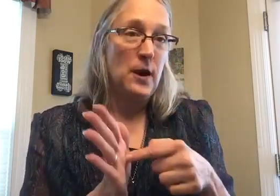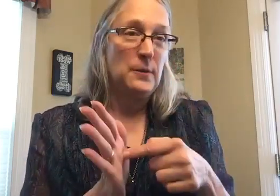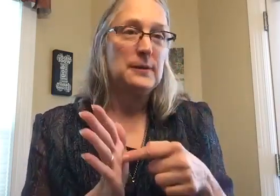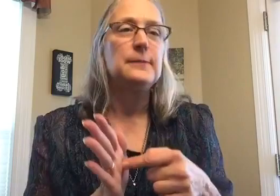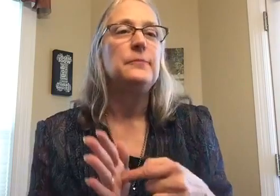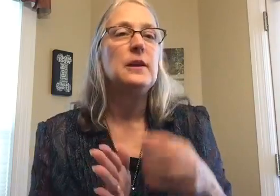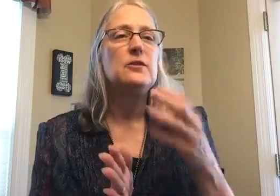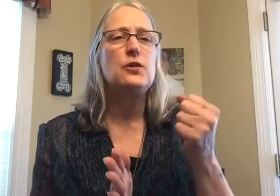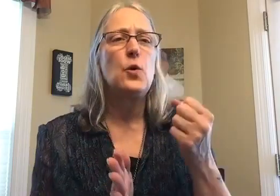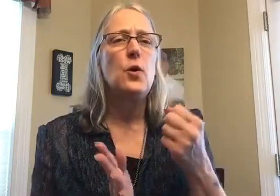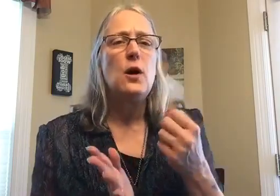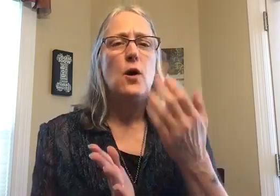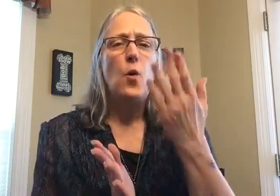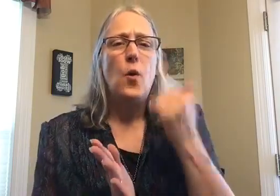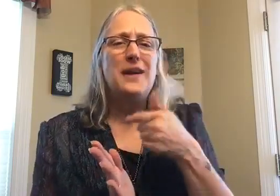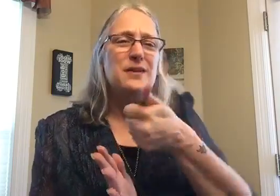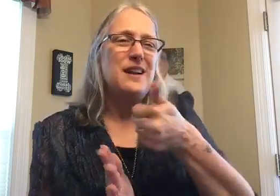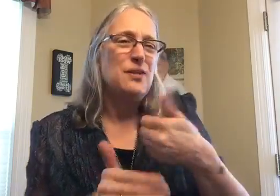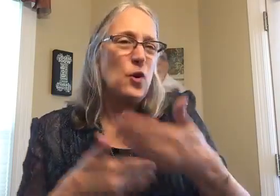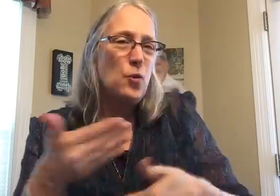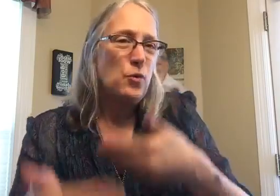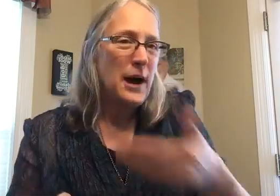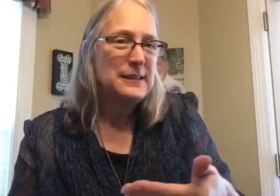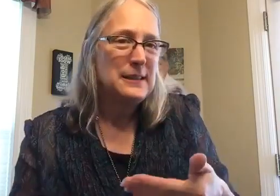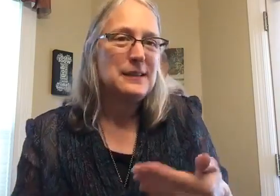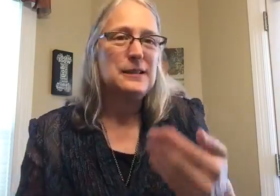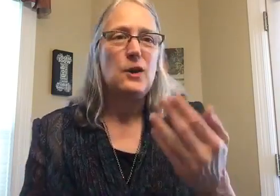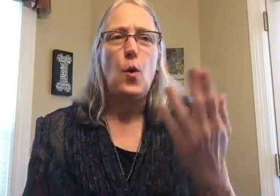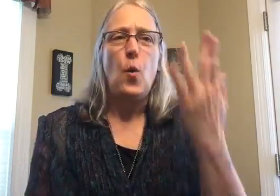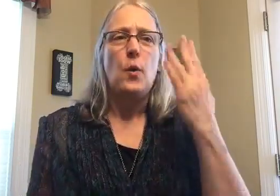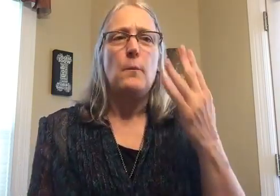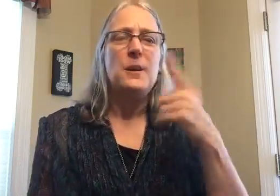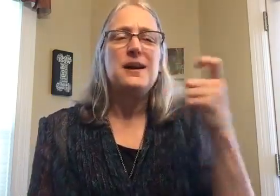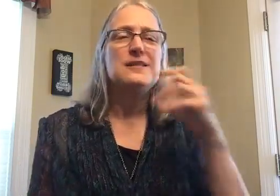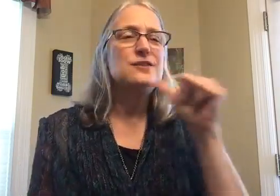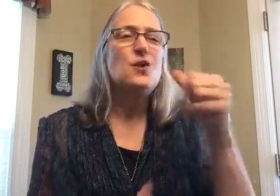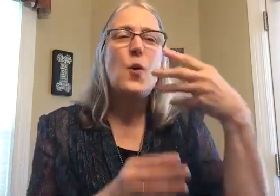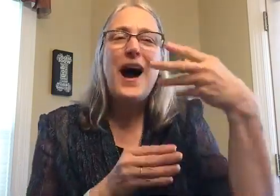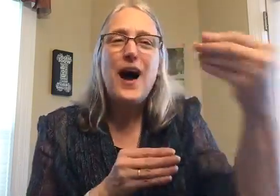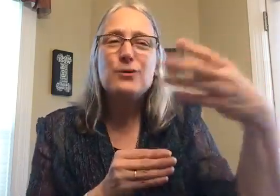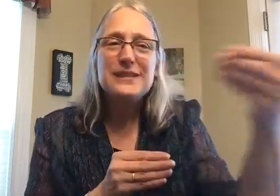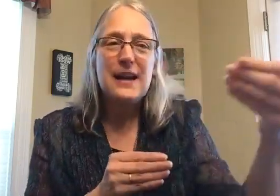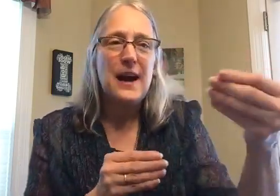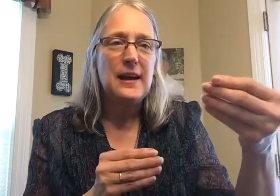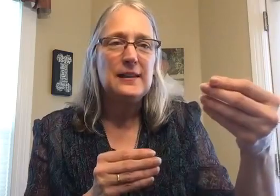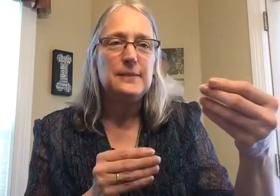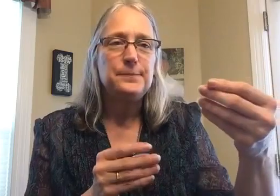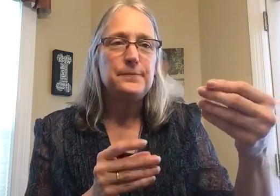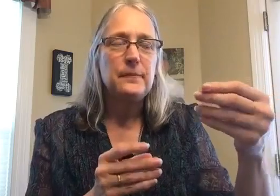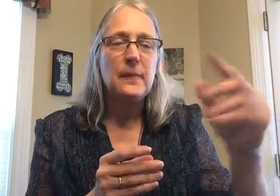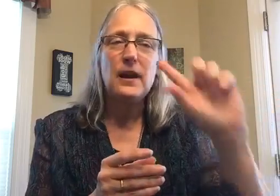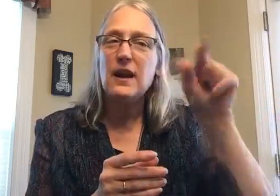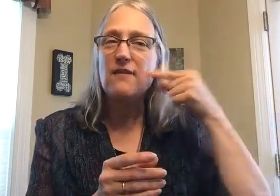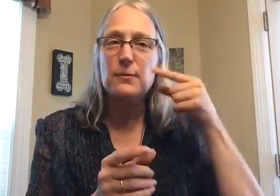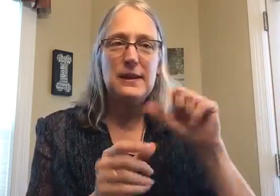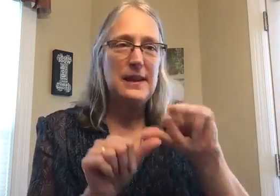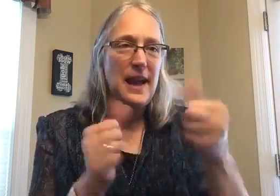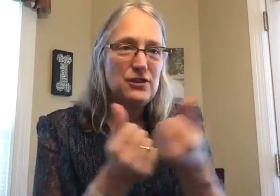requirements. So why do they have their own process? Because there's no outside government